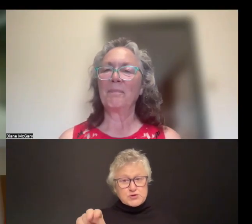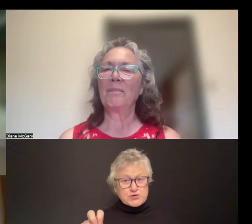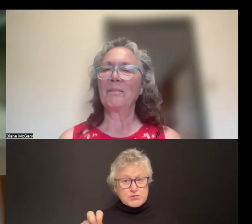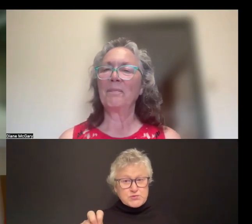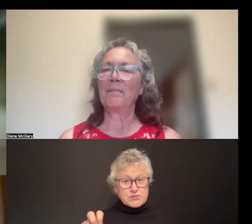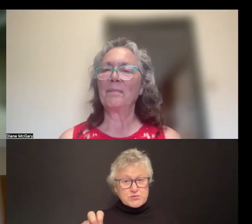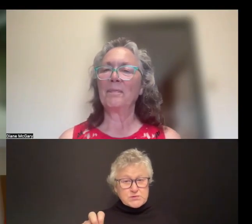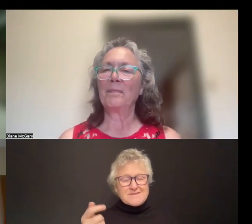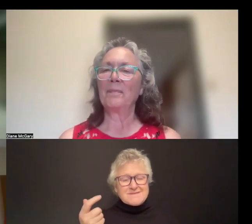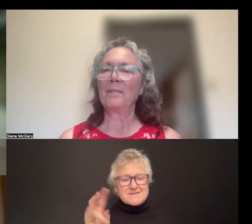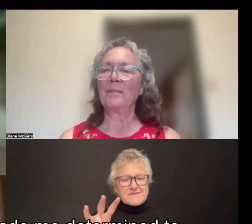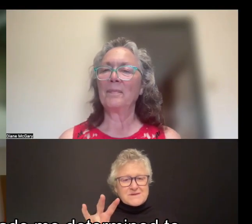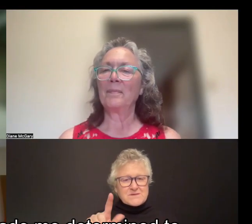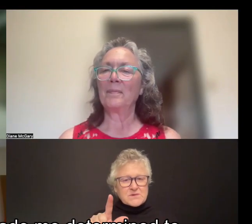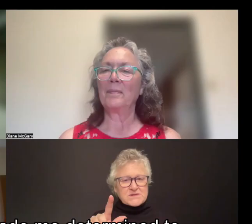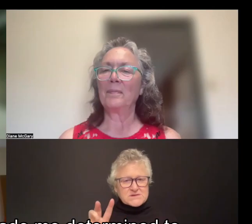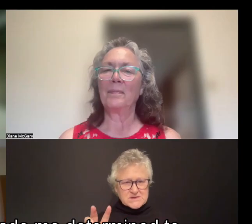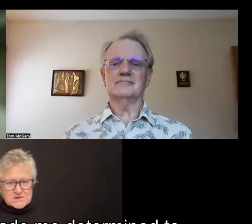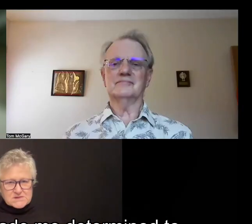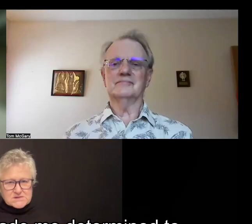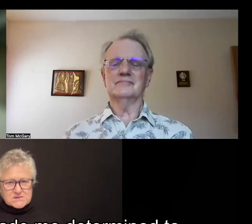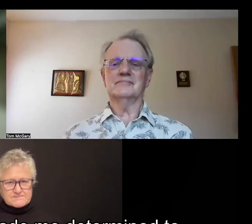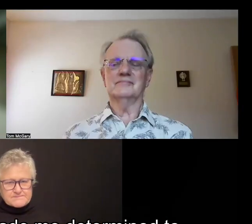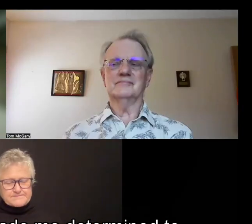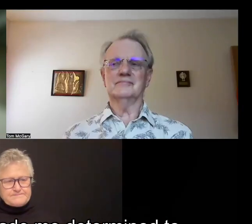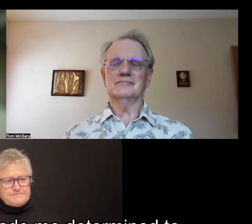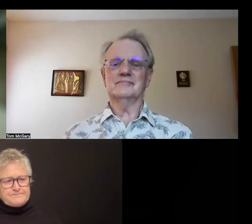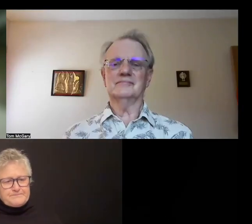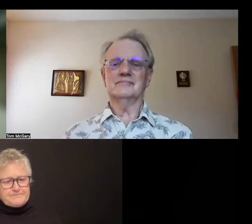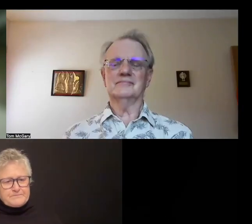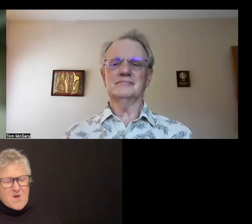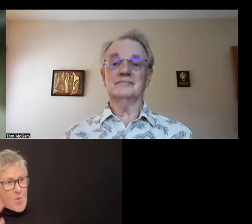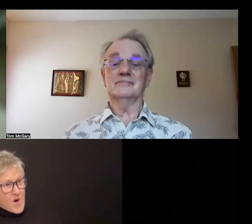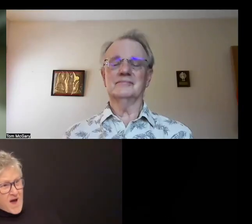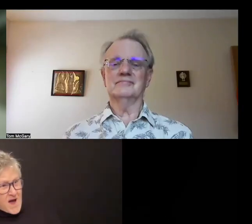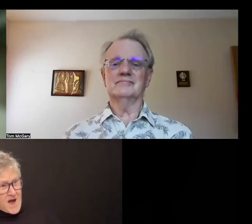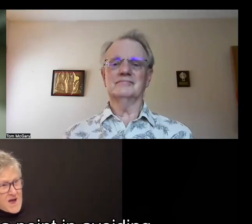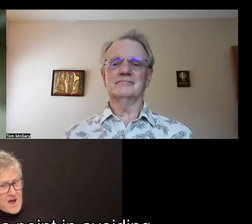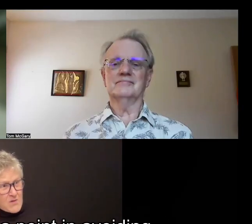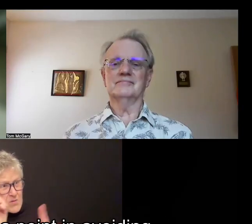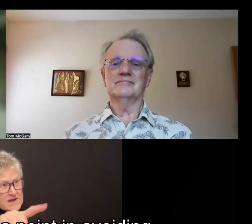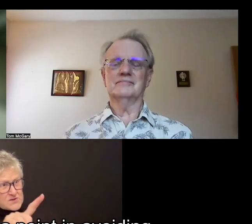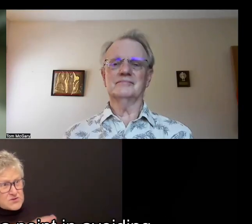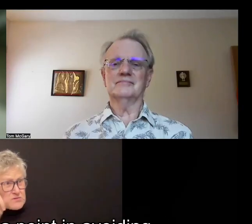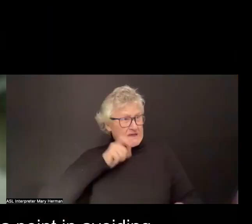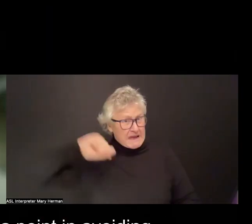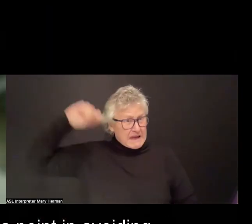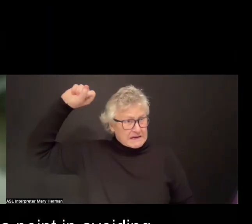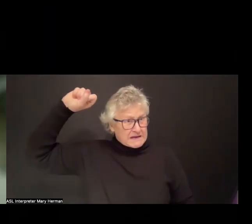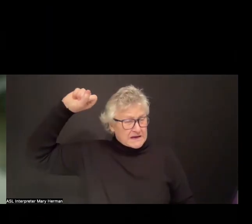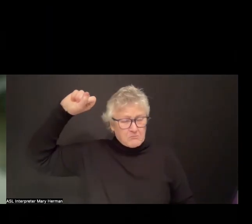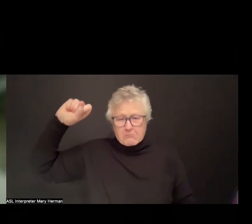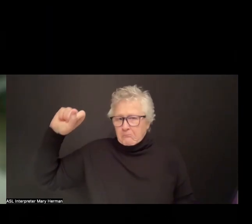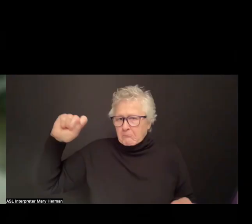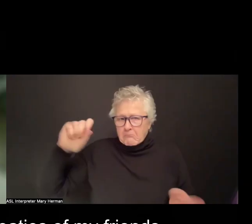1726. I don't know what made me determined to go to the hanging. I'd always made a point of avoiding